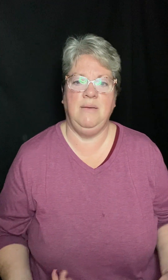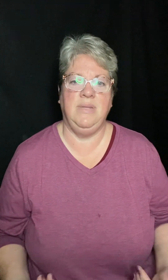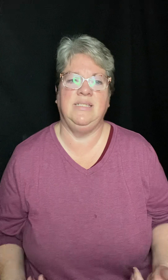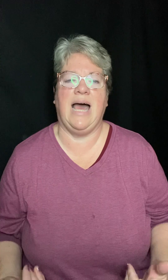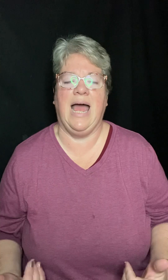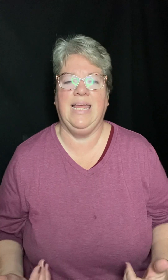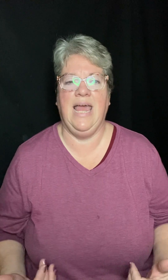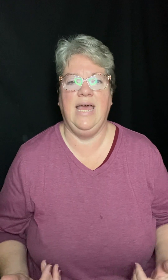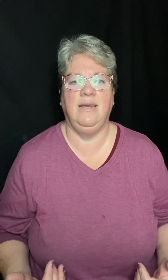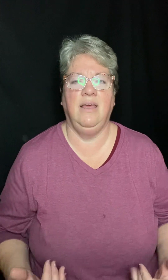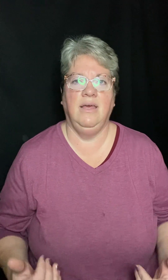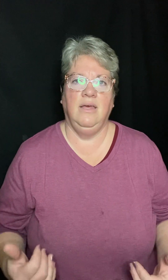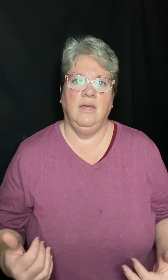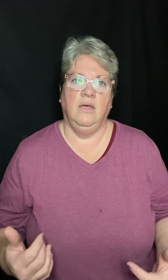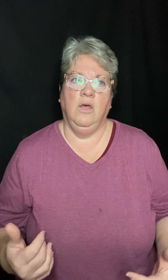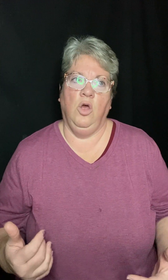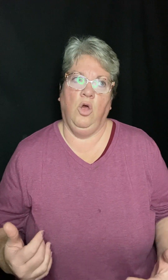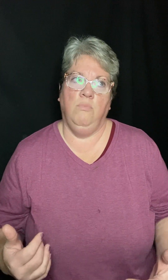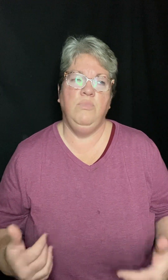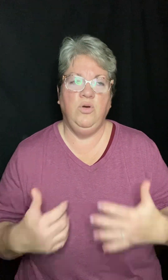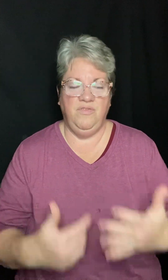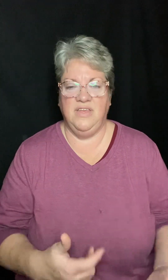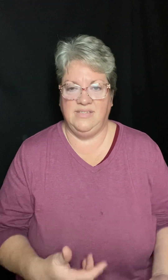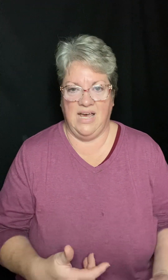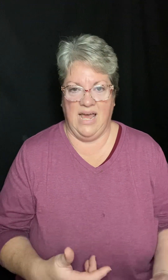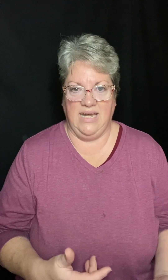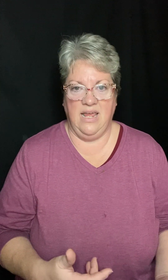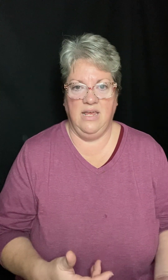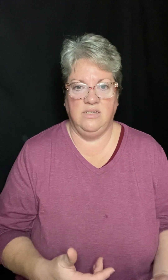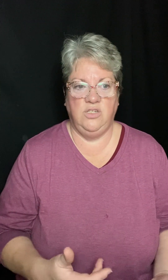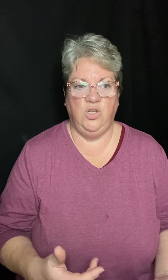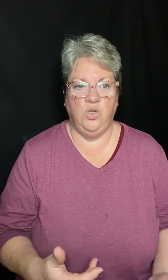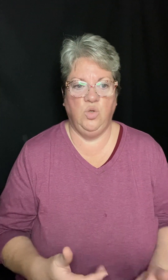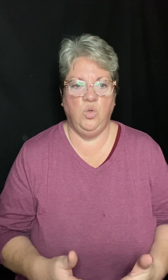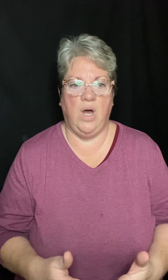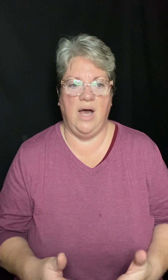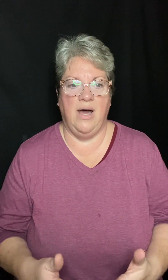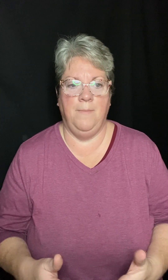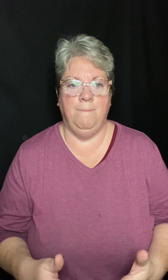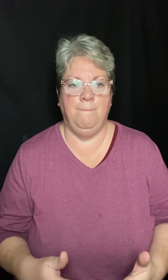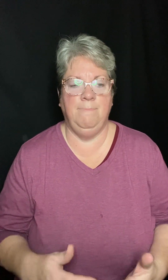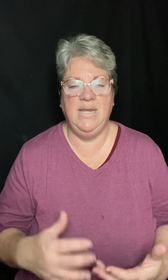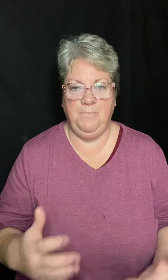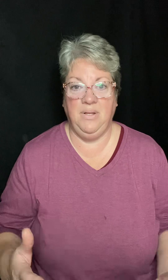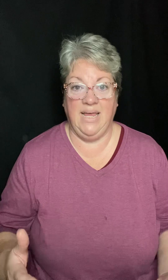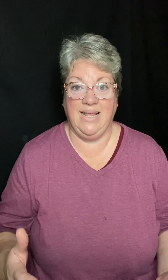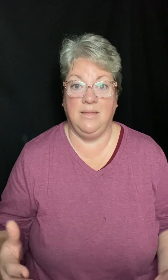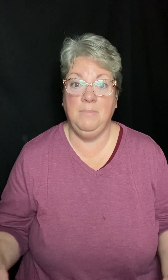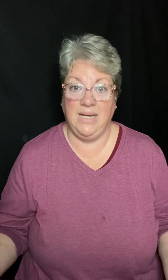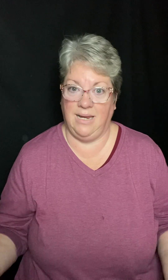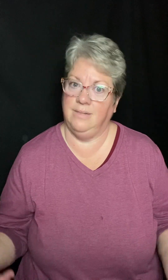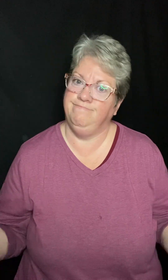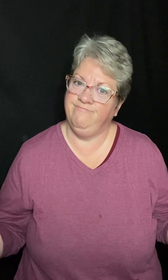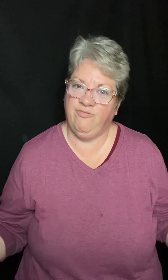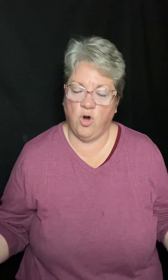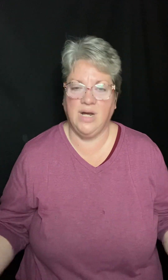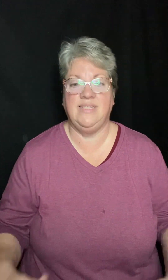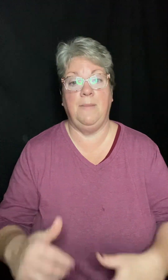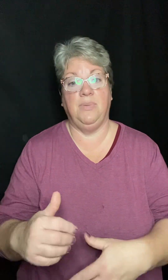means I can move the sign to manipulate the meaning. For example, the